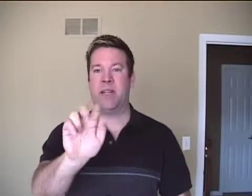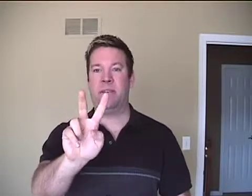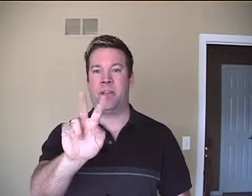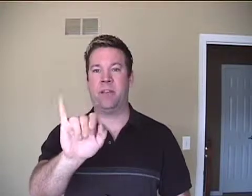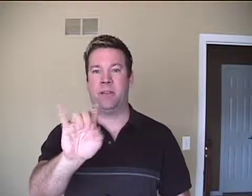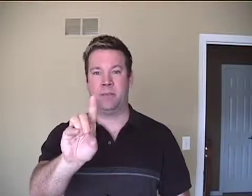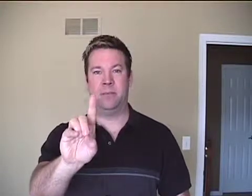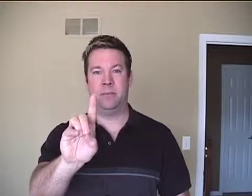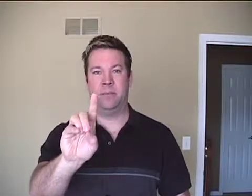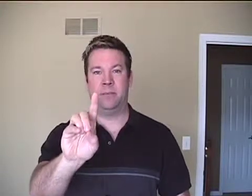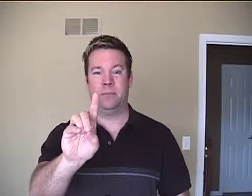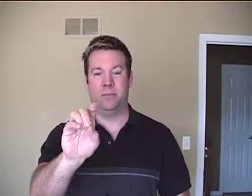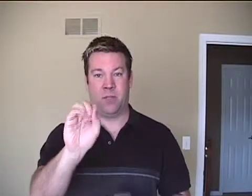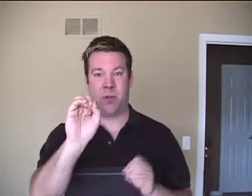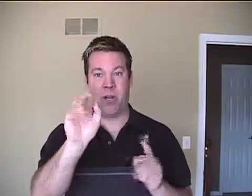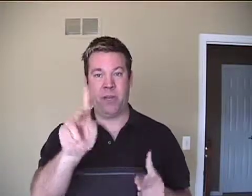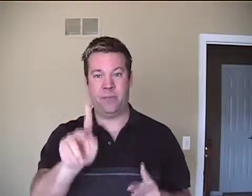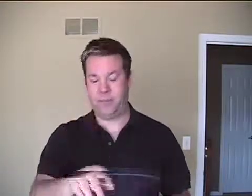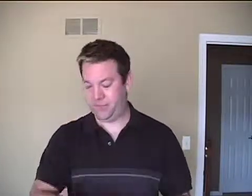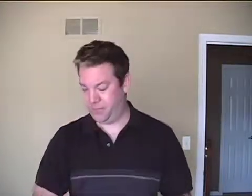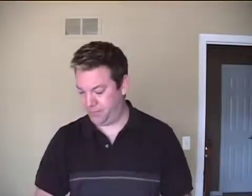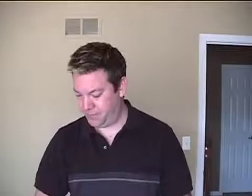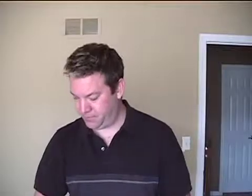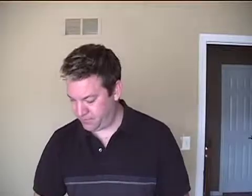David. Okay?